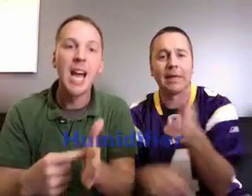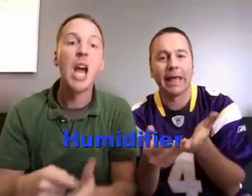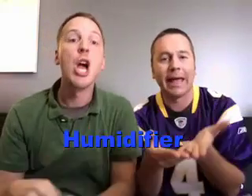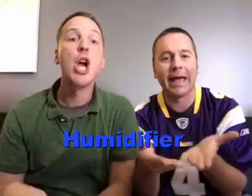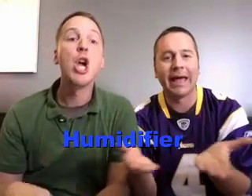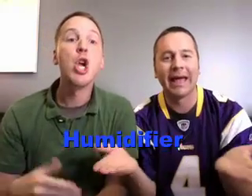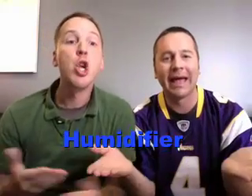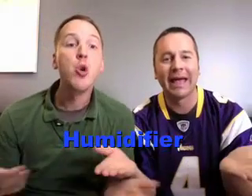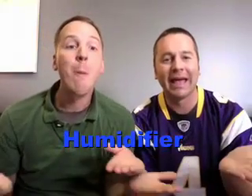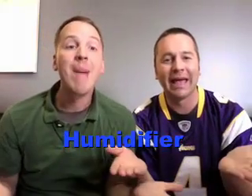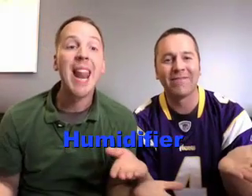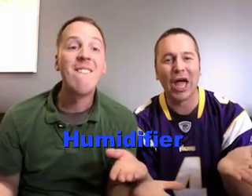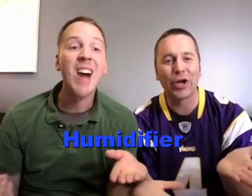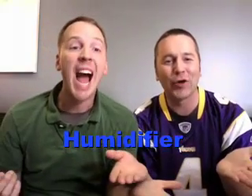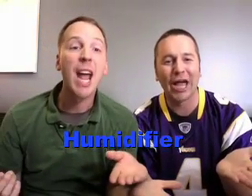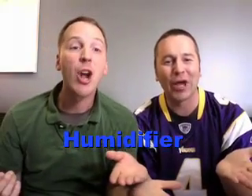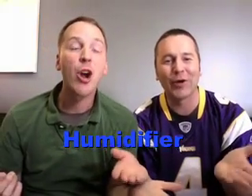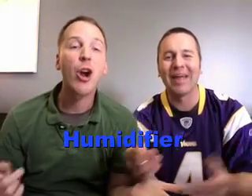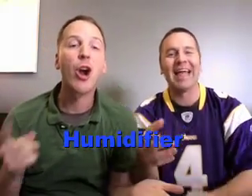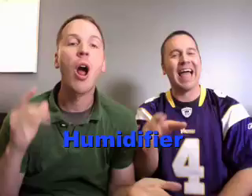the doctor. Humidifier.